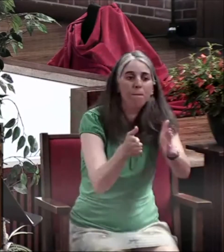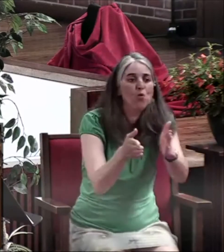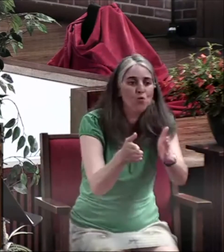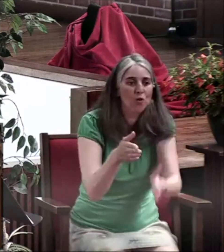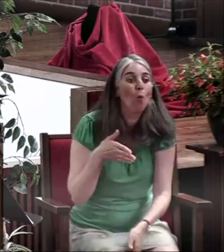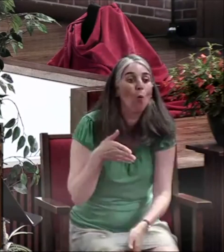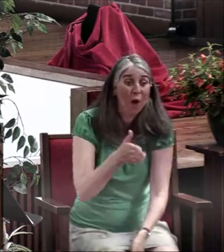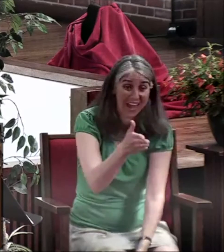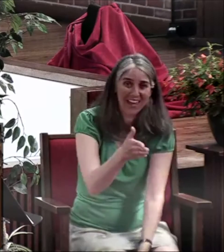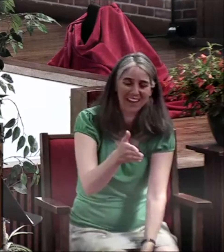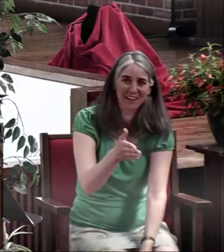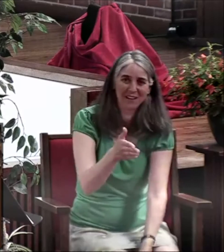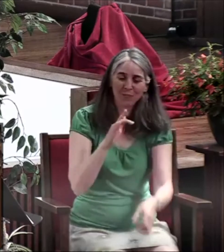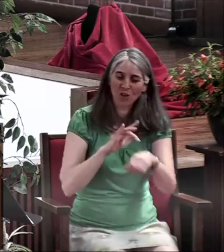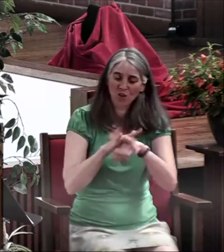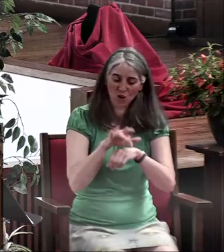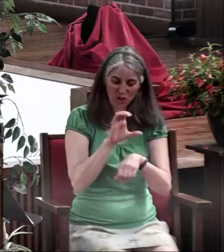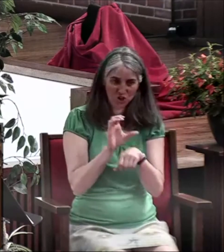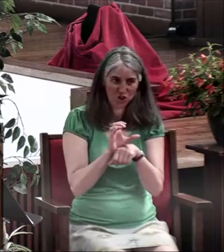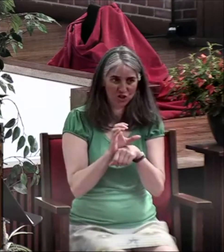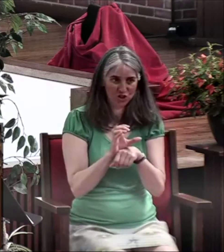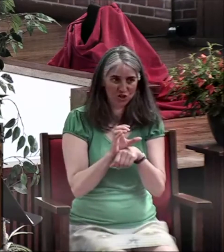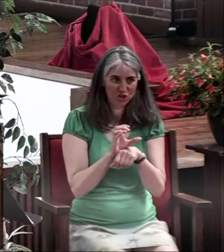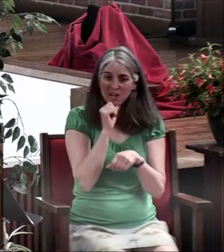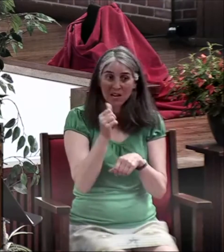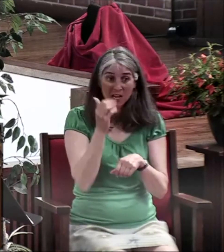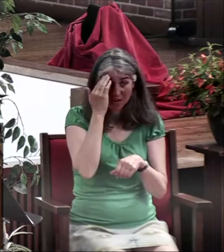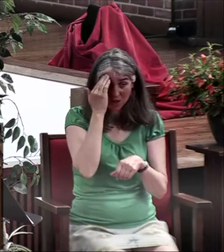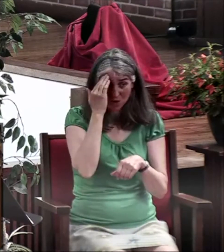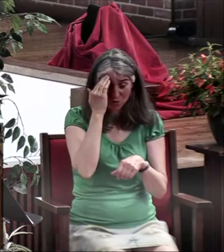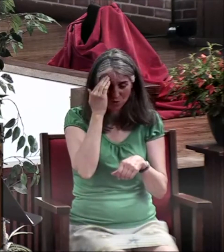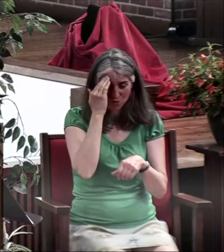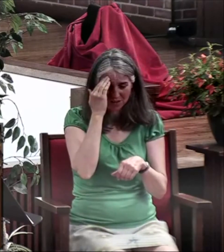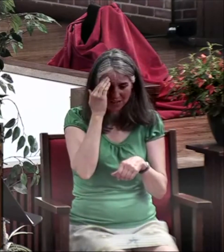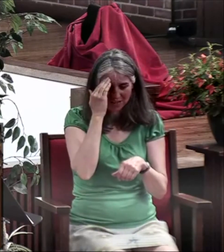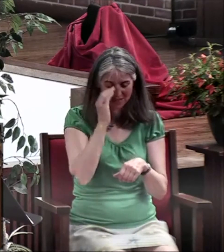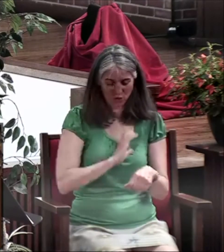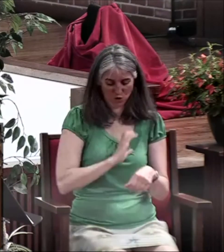very early church wasn't known as Christians. They were known as people of the way.